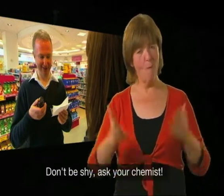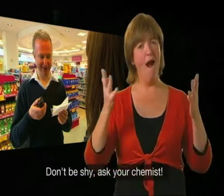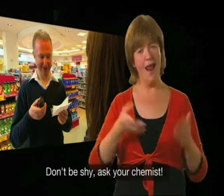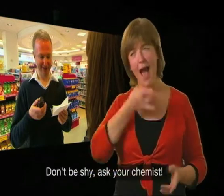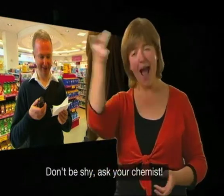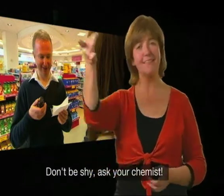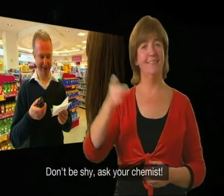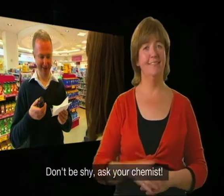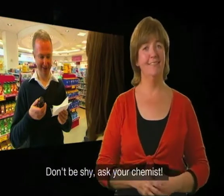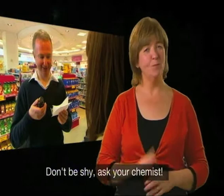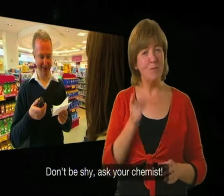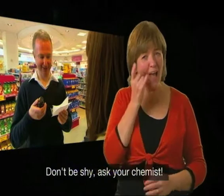Don't be shy. Ask your chemist.